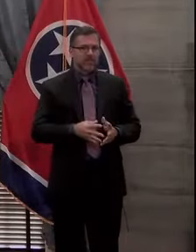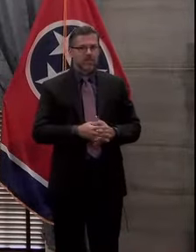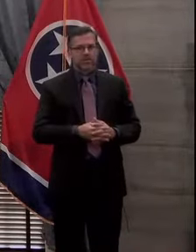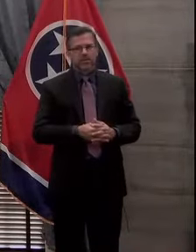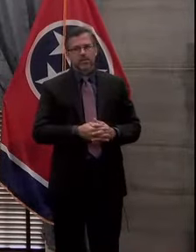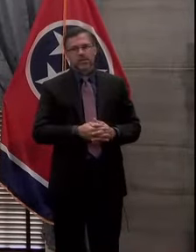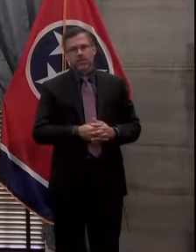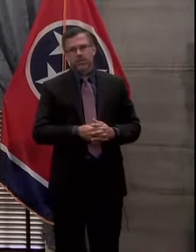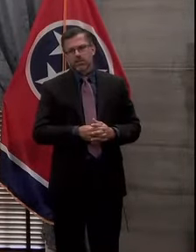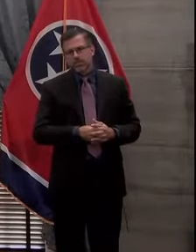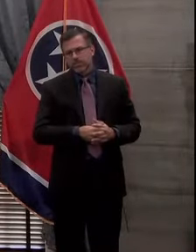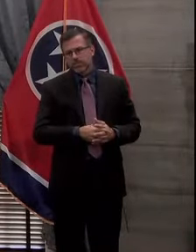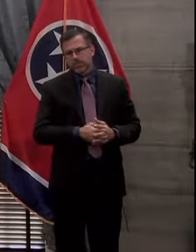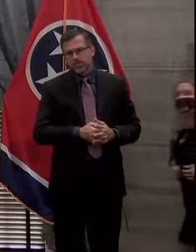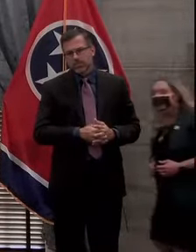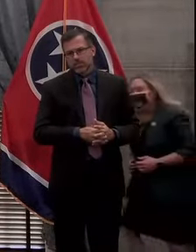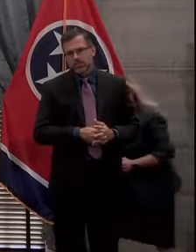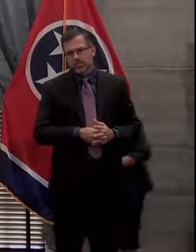As you noted,